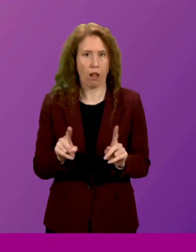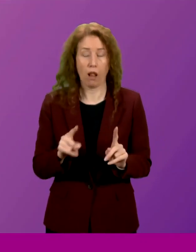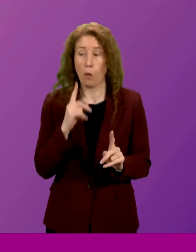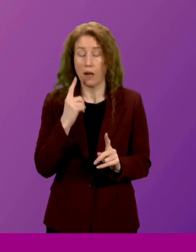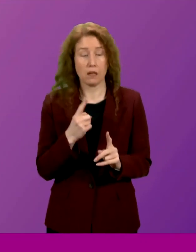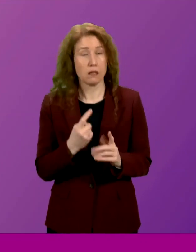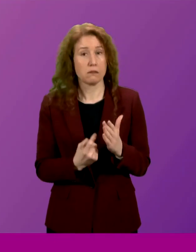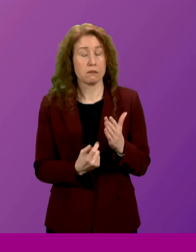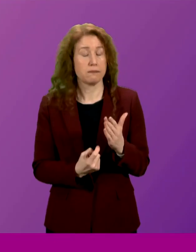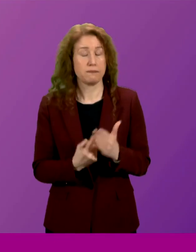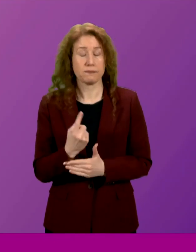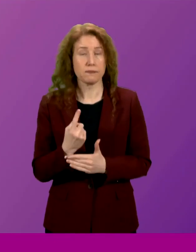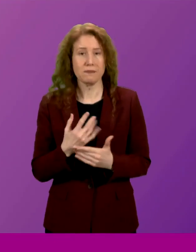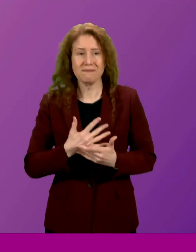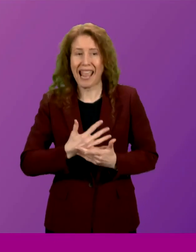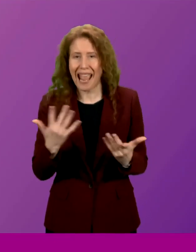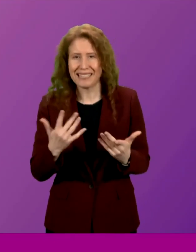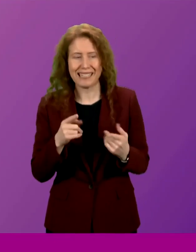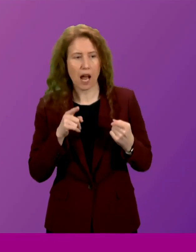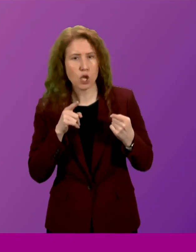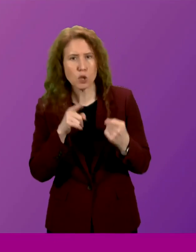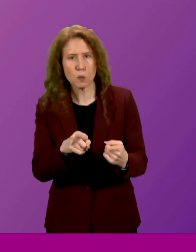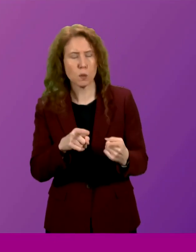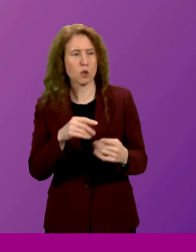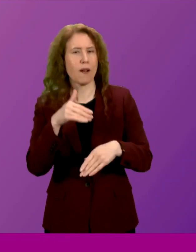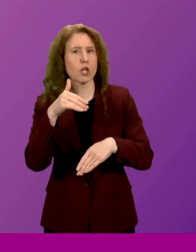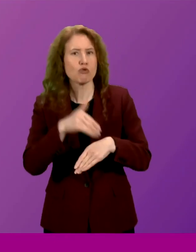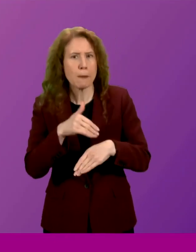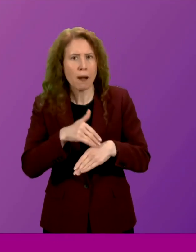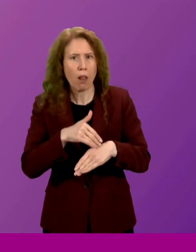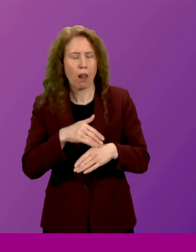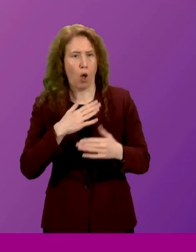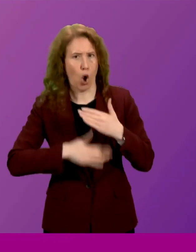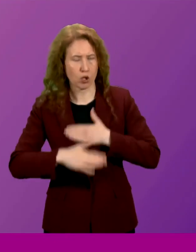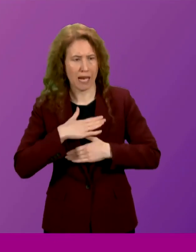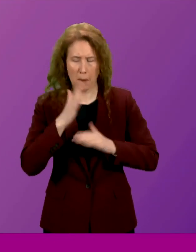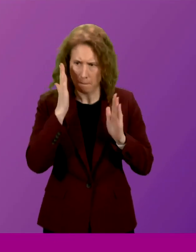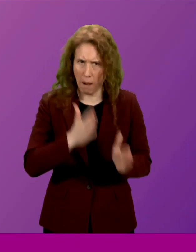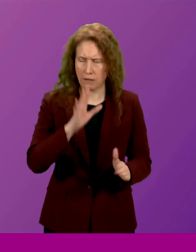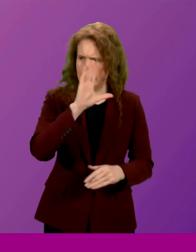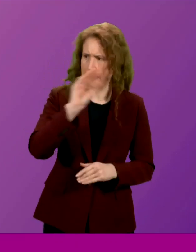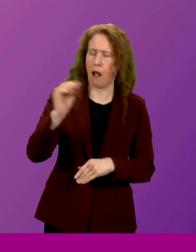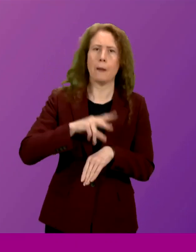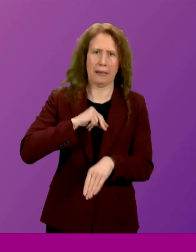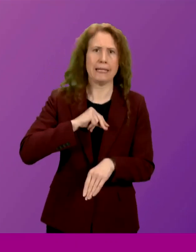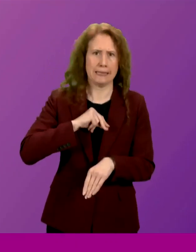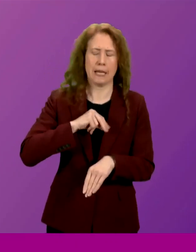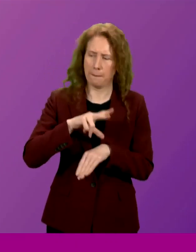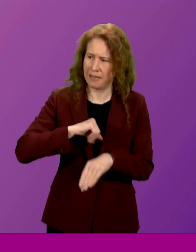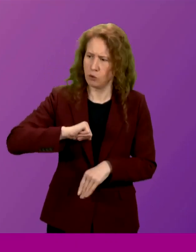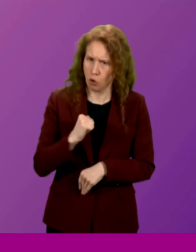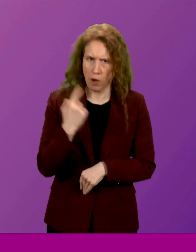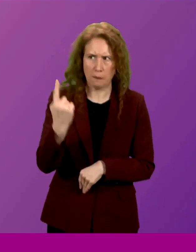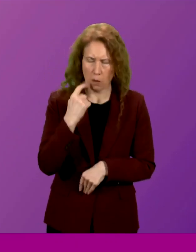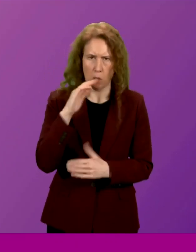is any accusation of criminal conduct that is drawn to the attention of the police, and Police Scotland have a